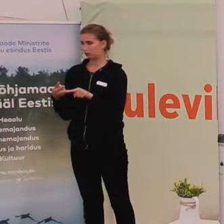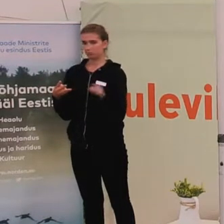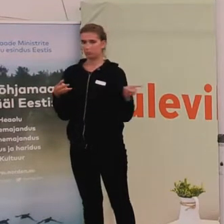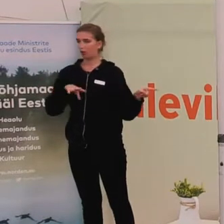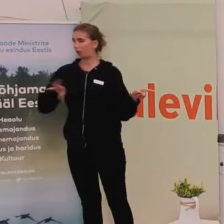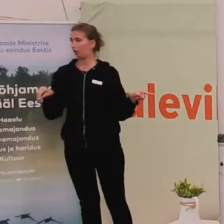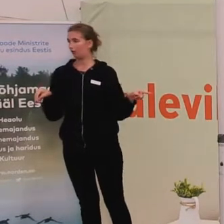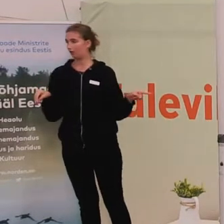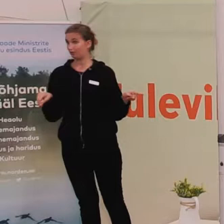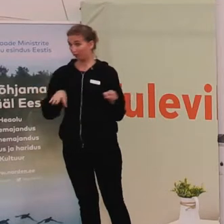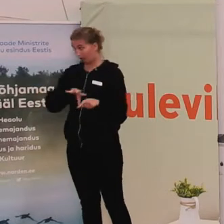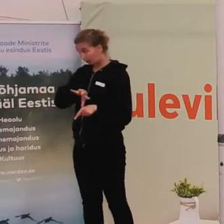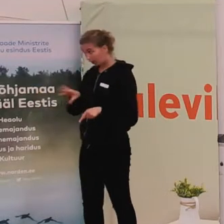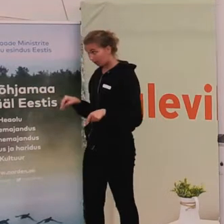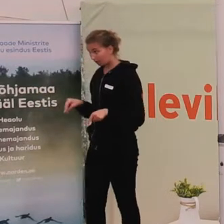them. All of them.